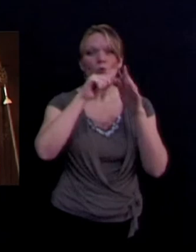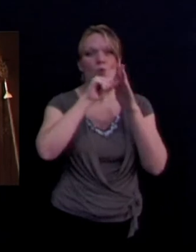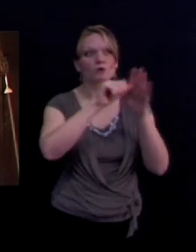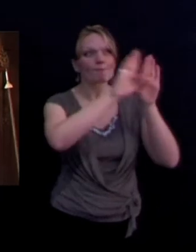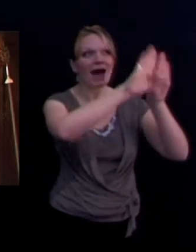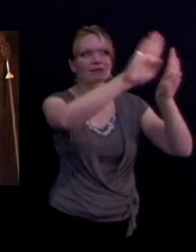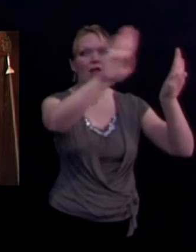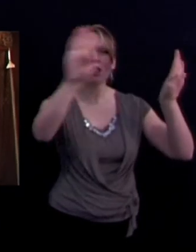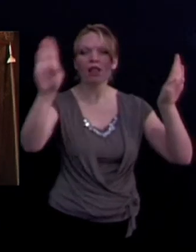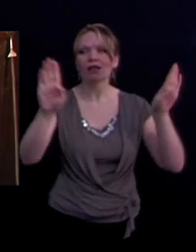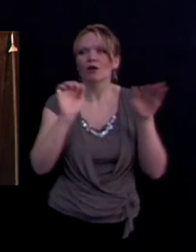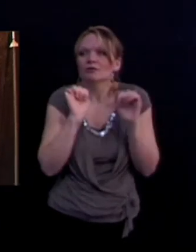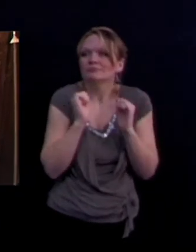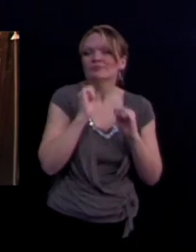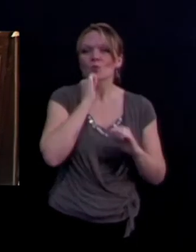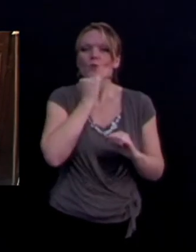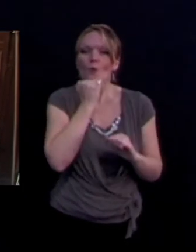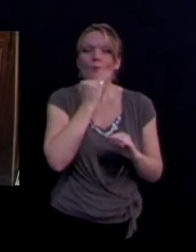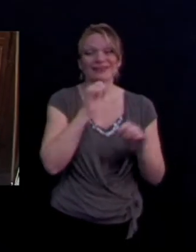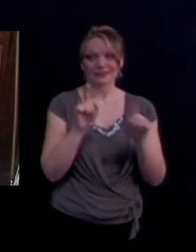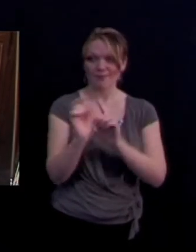cosier, as does the fire.